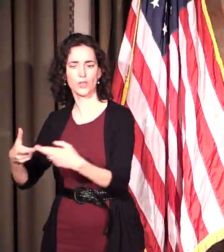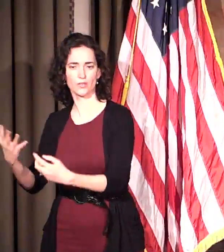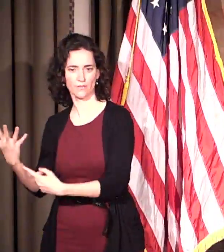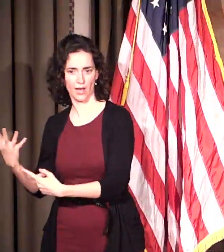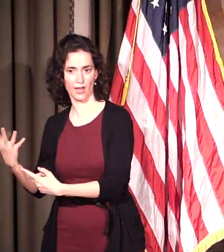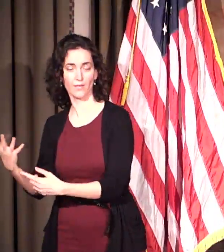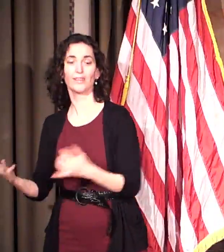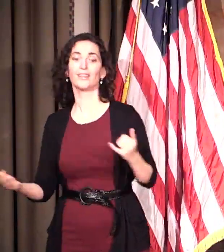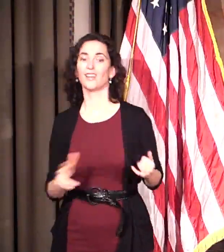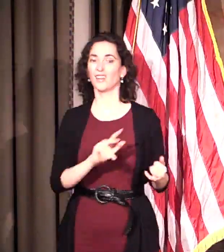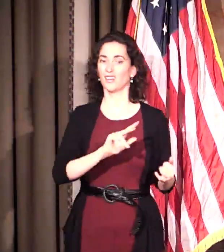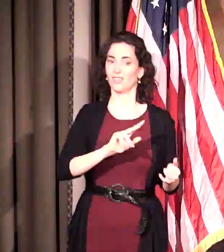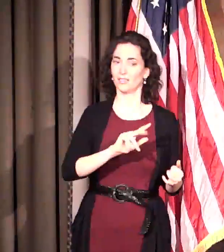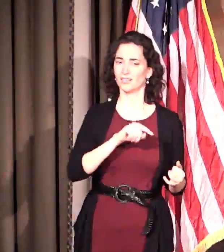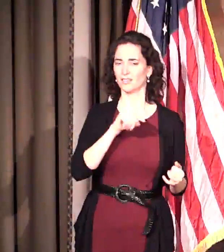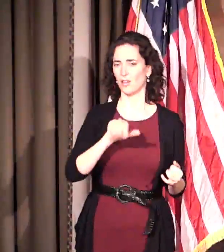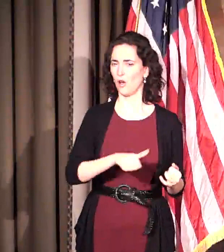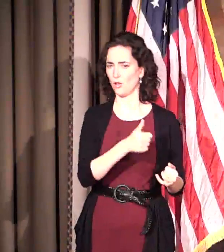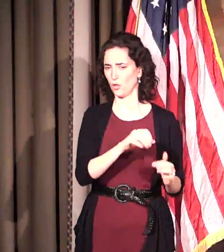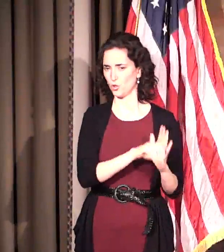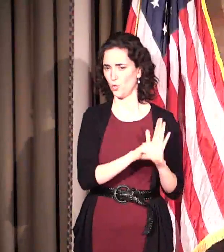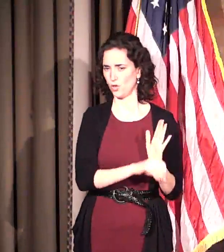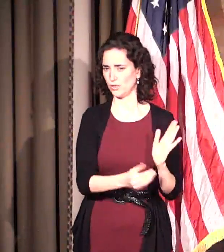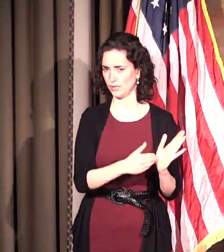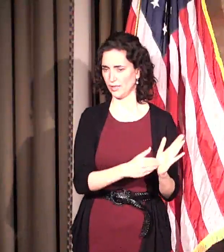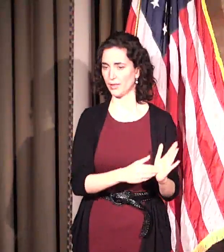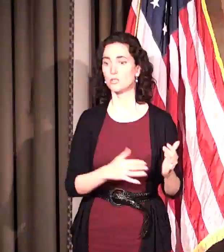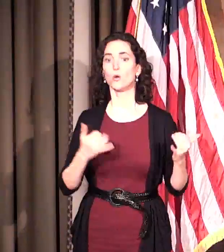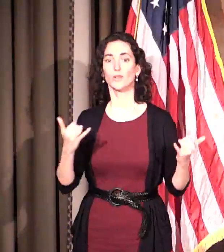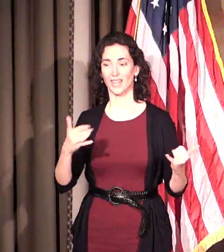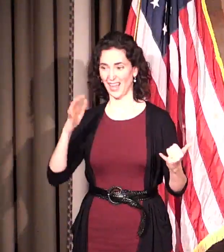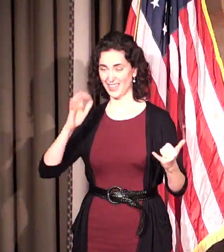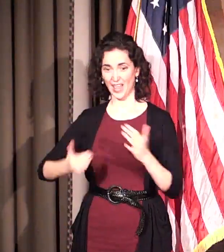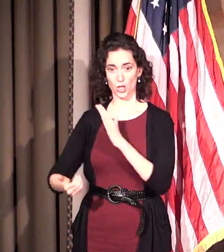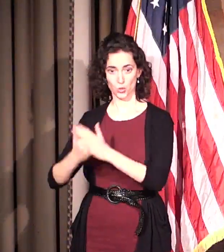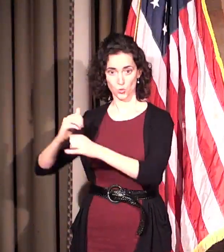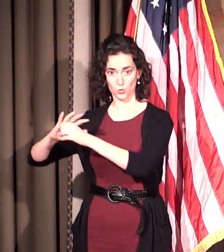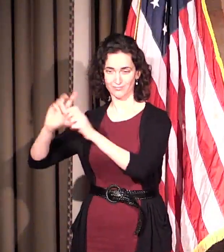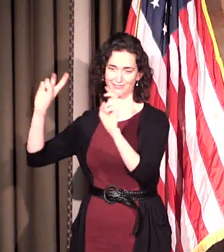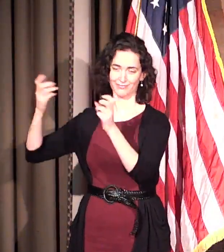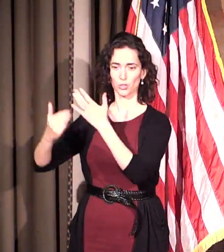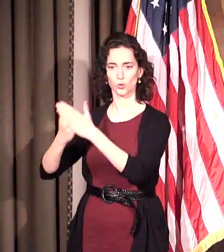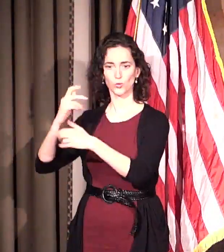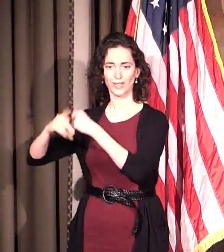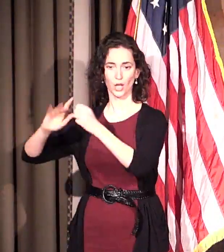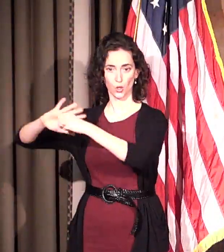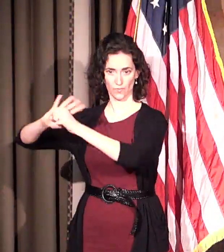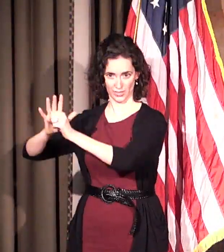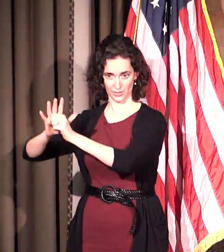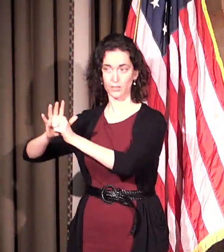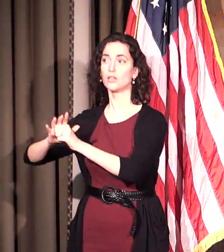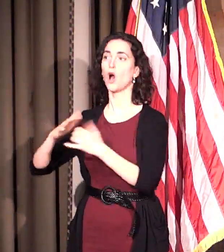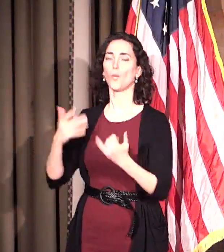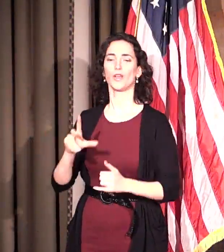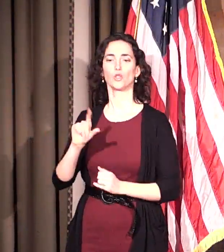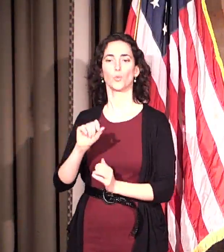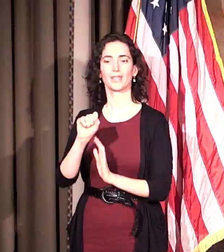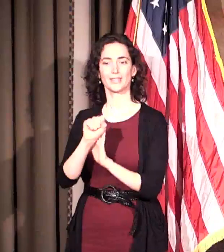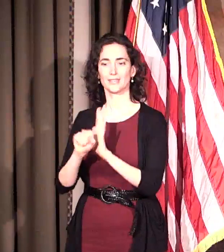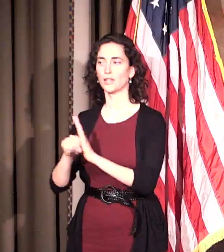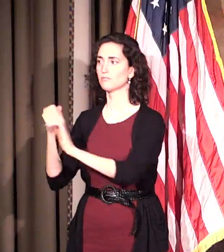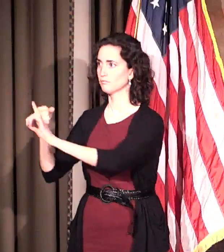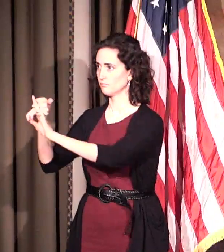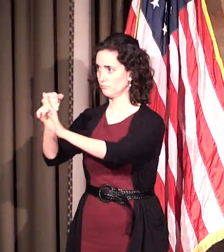variant is now in well over 20 states, and again, that's the third case here that we know of. There